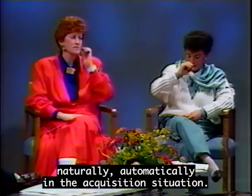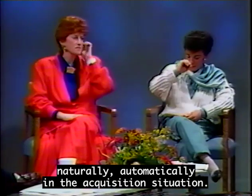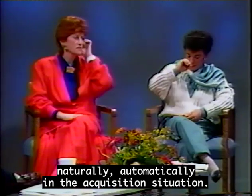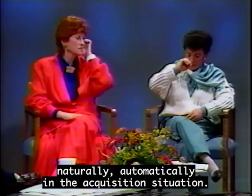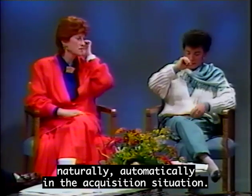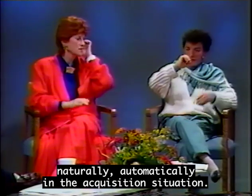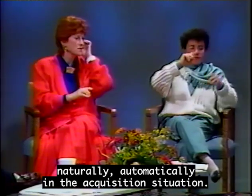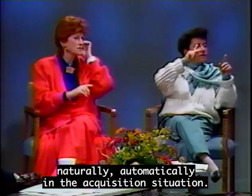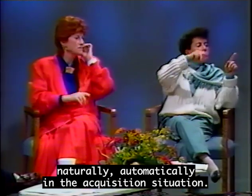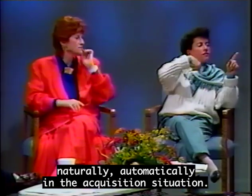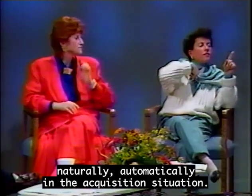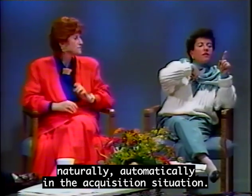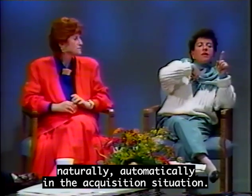the acquisition situation.